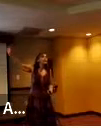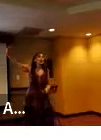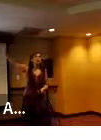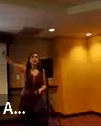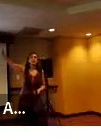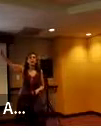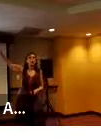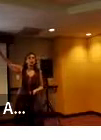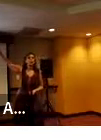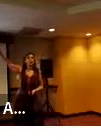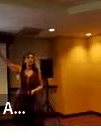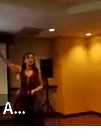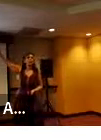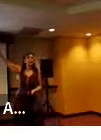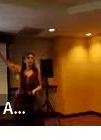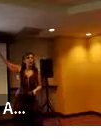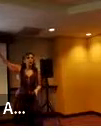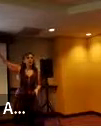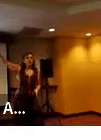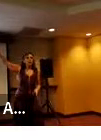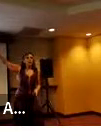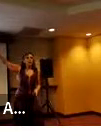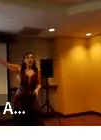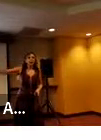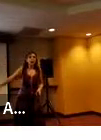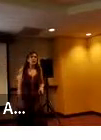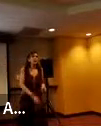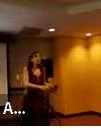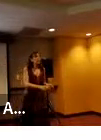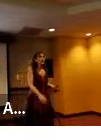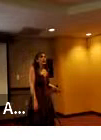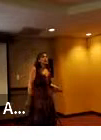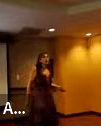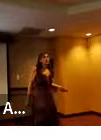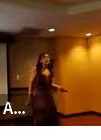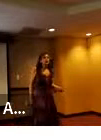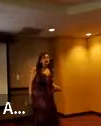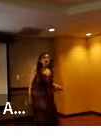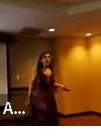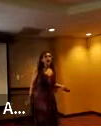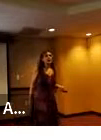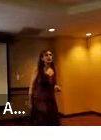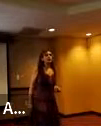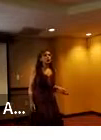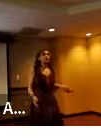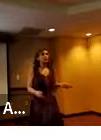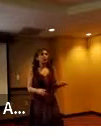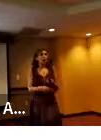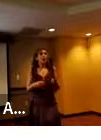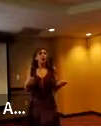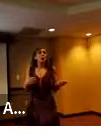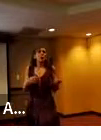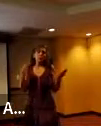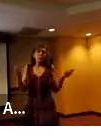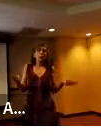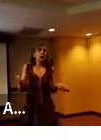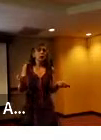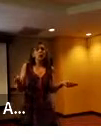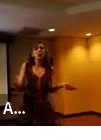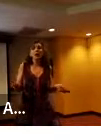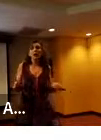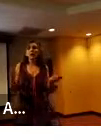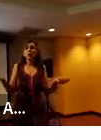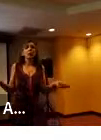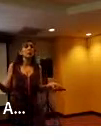or live in the Southwest along border states? Okay, so I live in Tucson, Arizona. And of course, there are